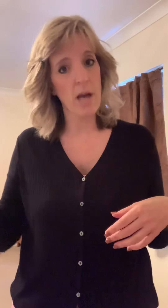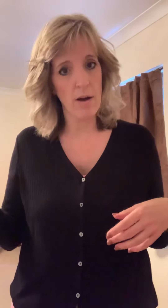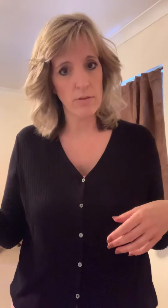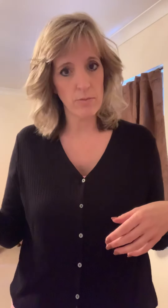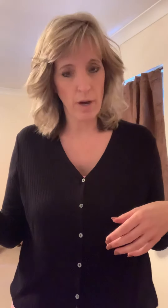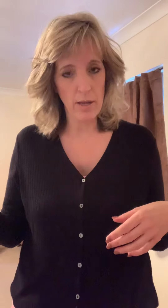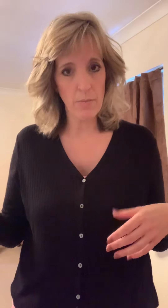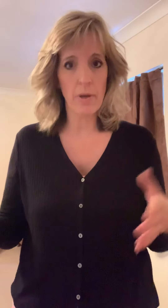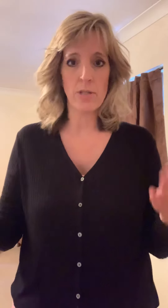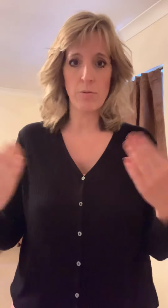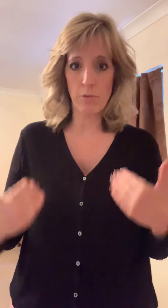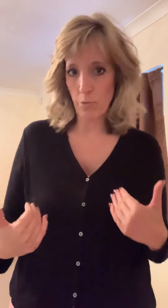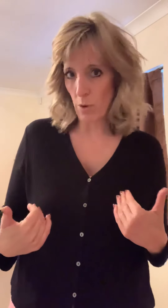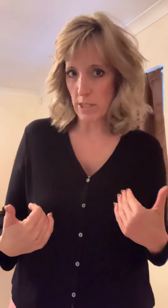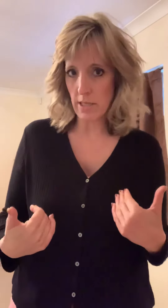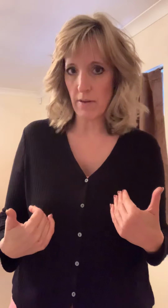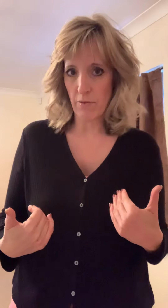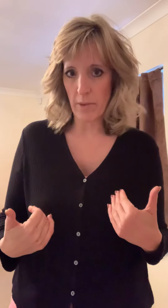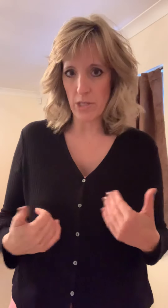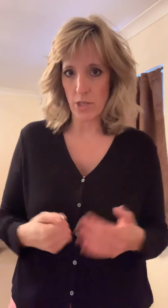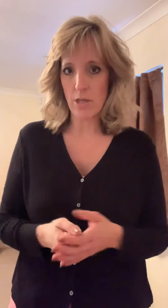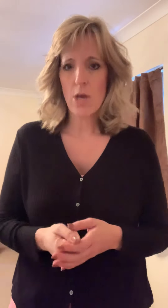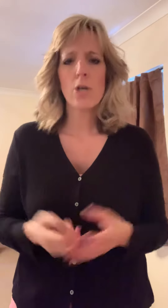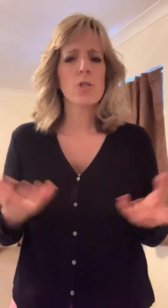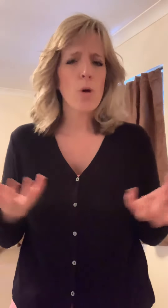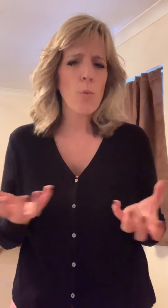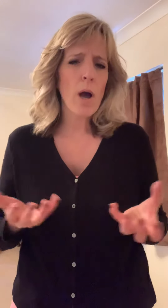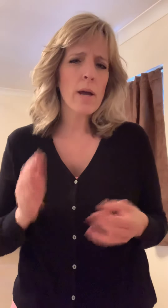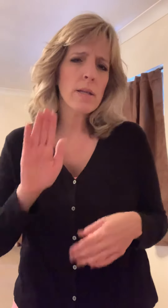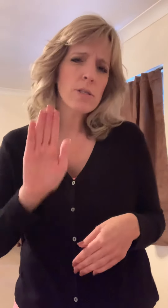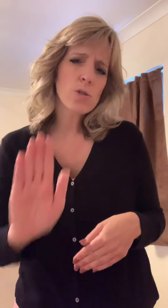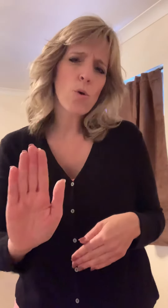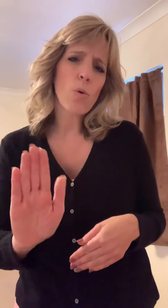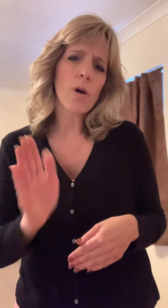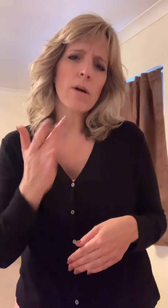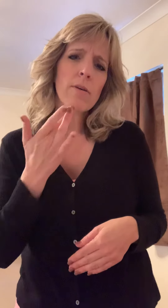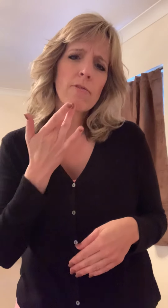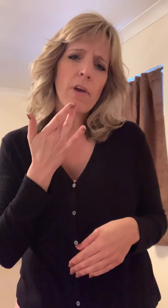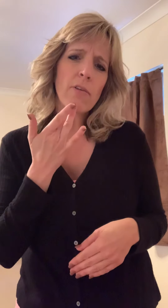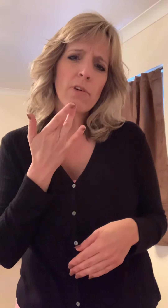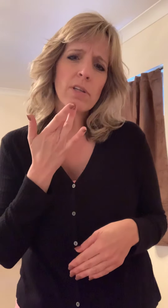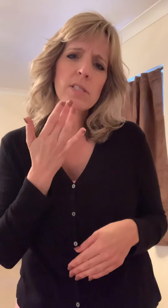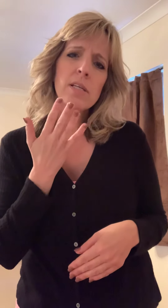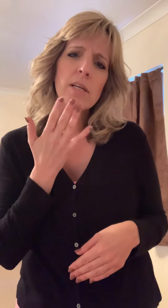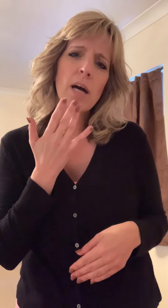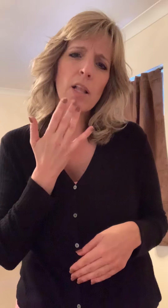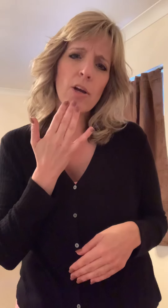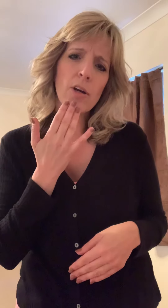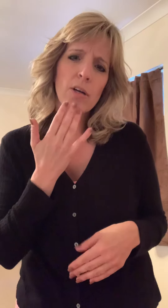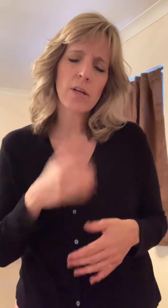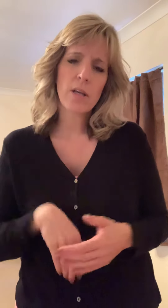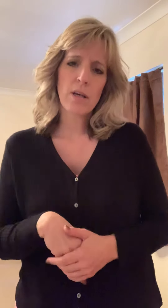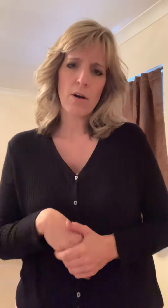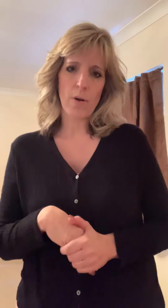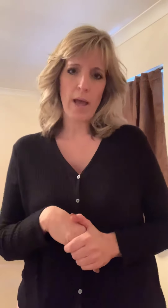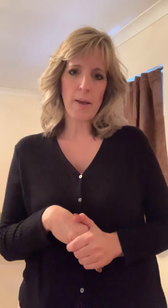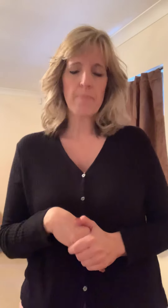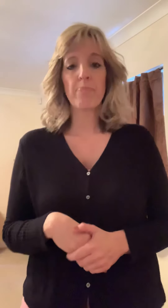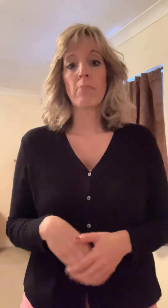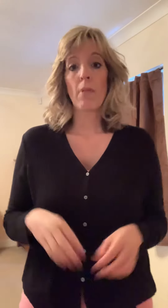down, right? Because you're wanting information. So what is your favorite color?